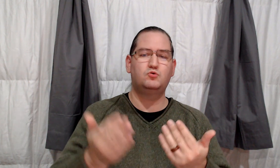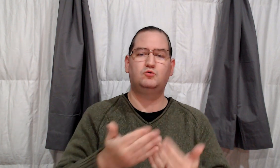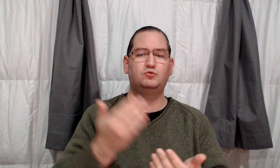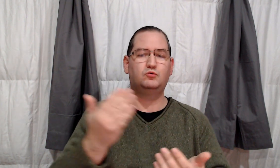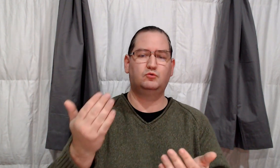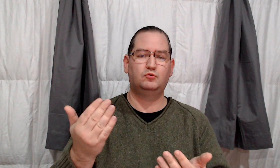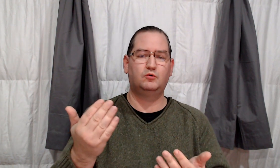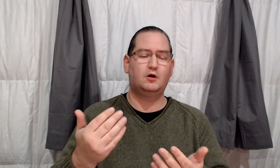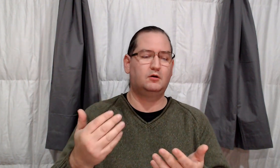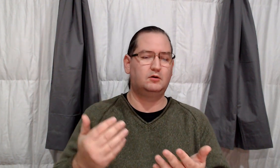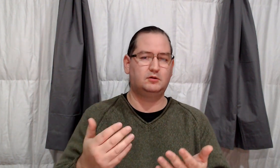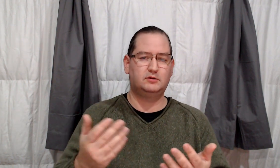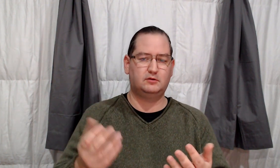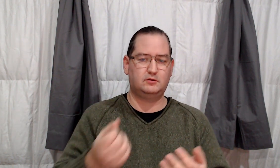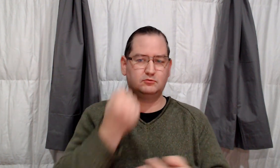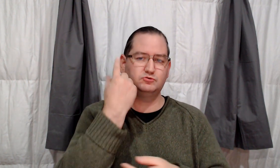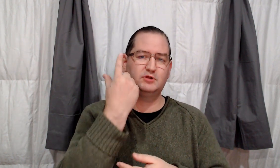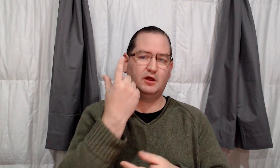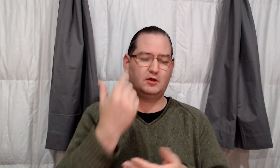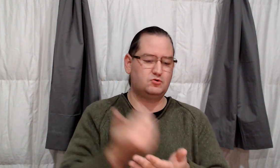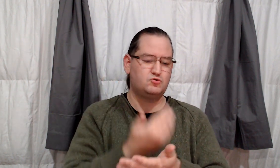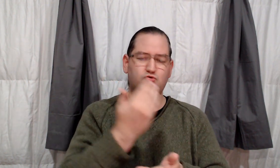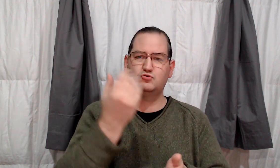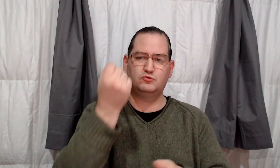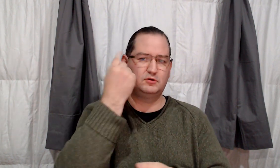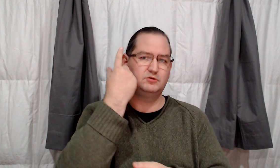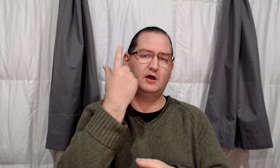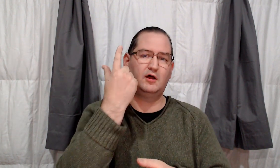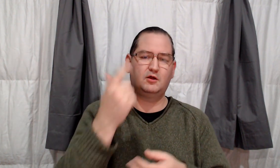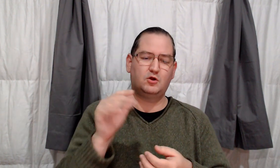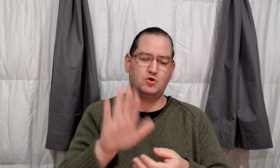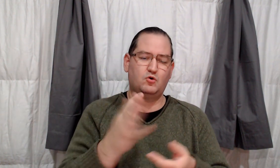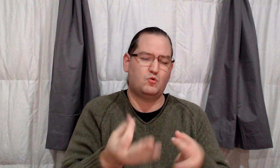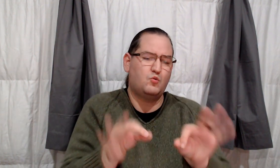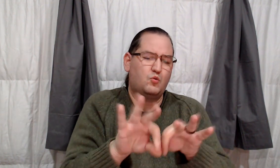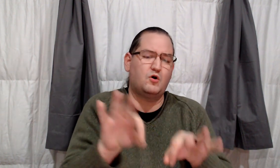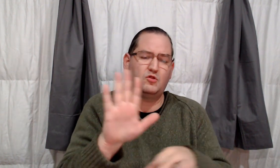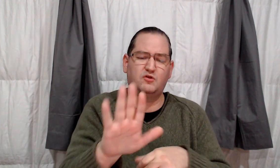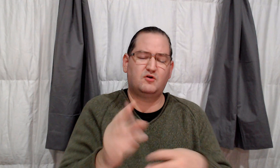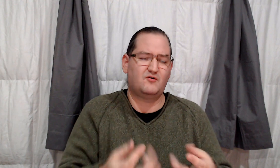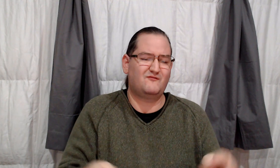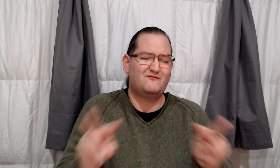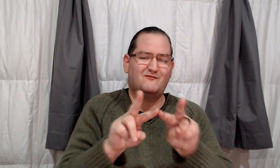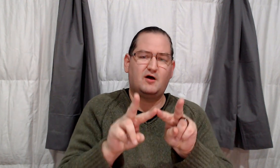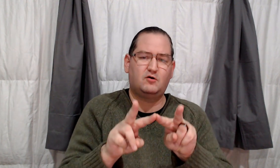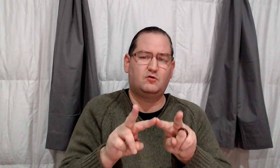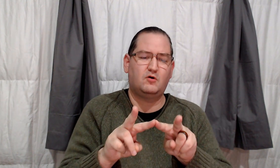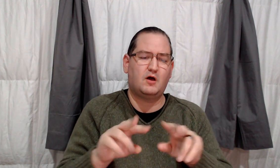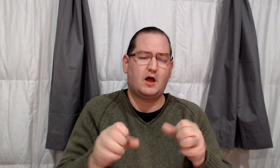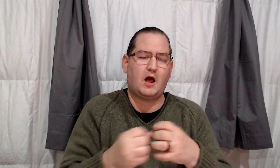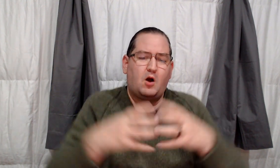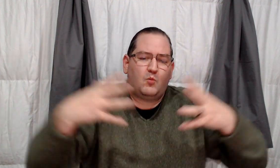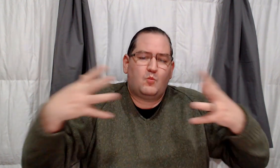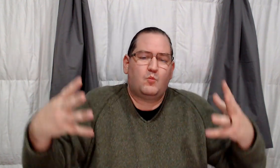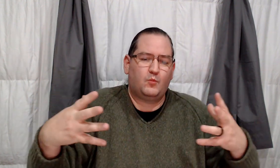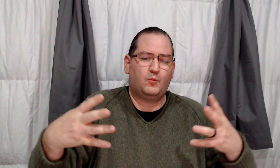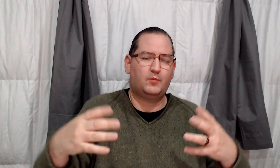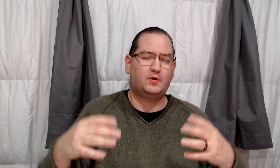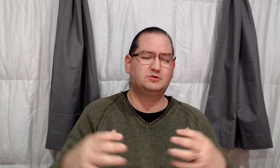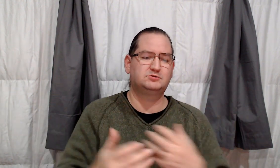worth, your value, just how loved you are. And that feeling and understanding is going to grow stronger day by